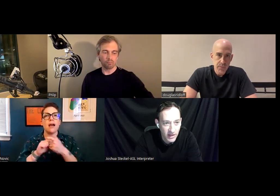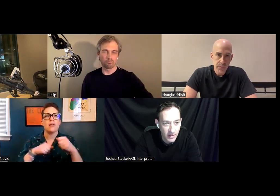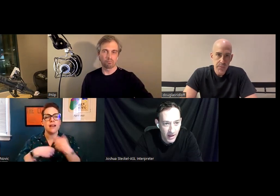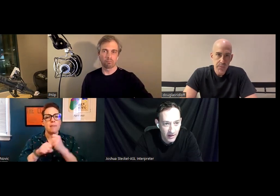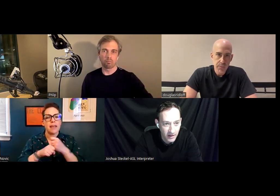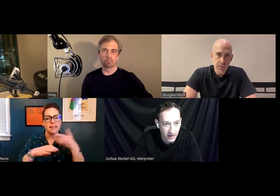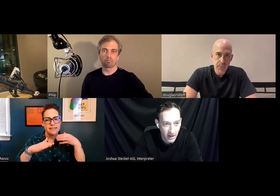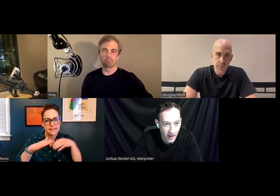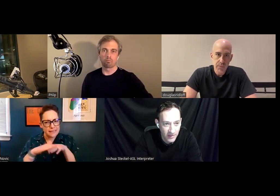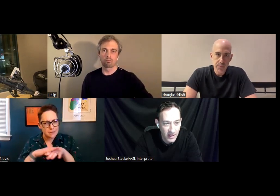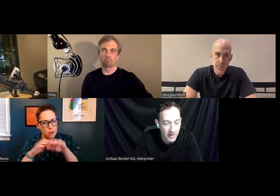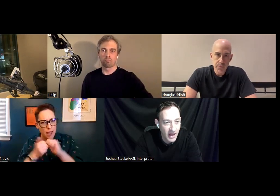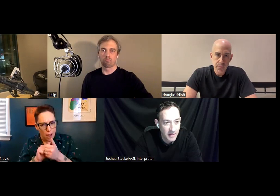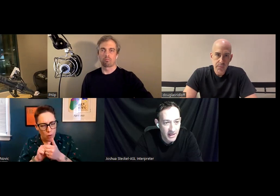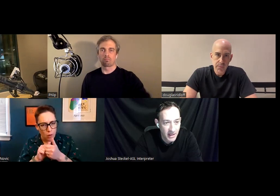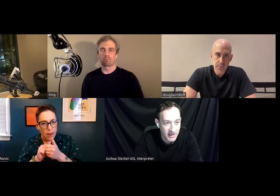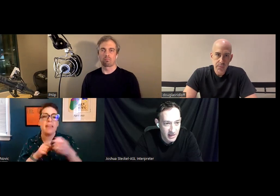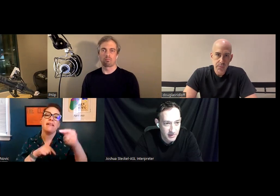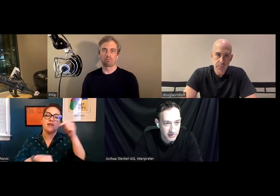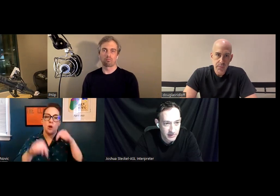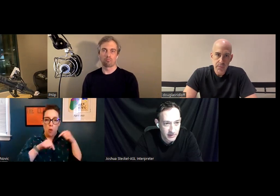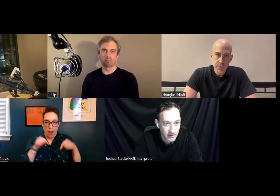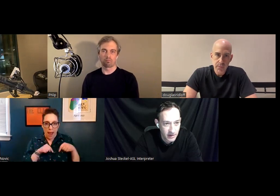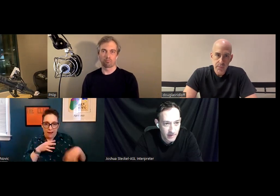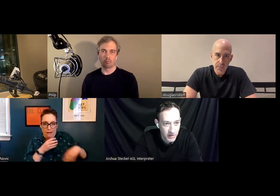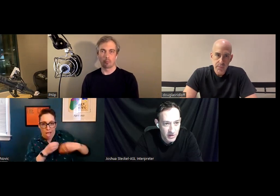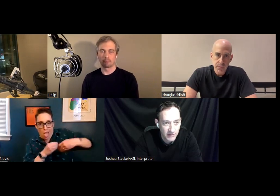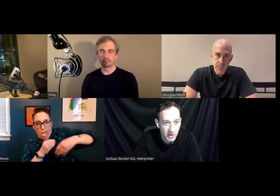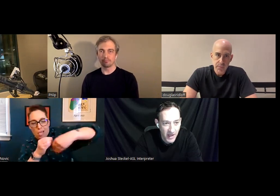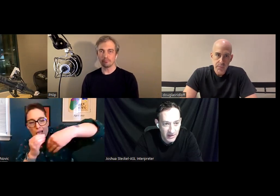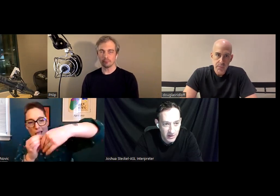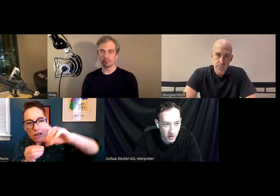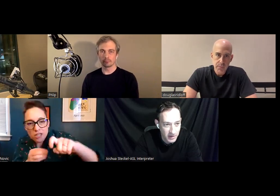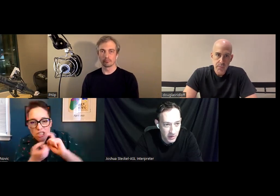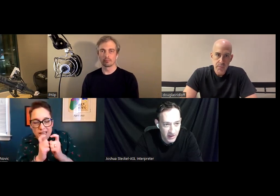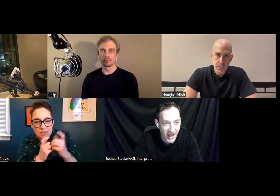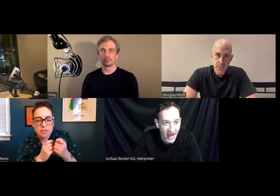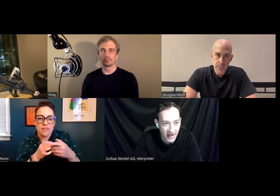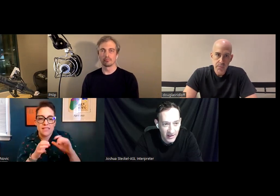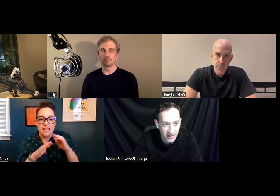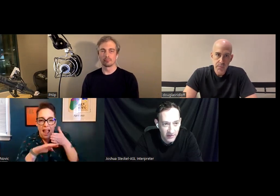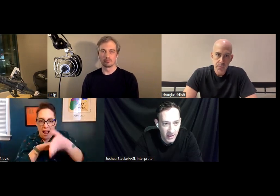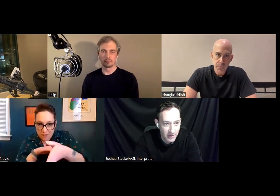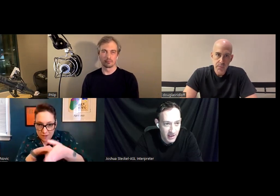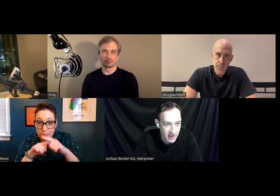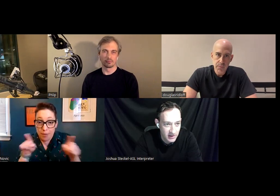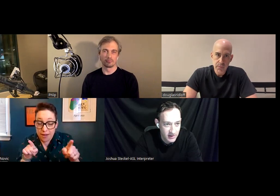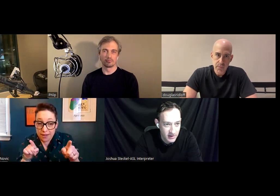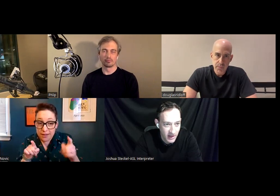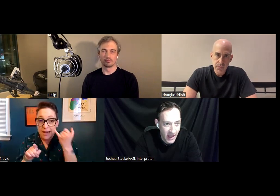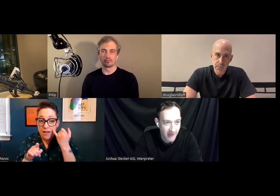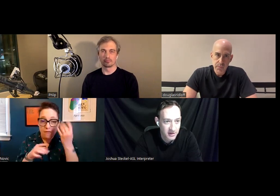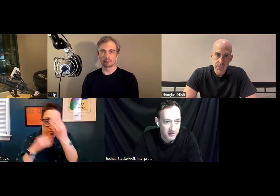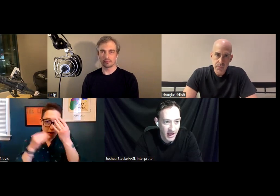later you think about it and think about how to make it accessible. So you have to go back to the drawing board and add in different